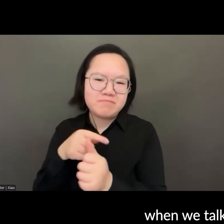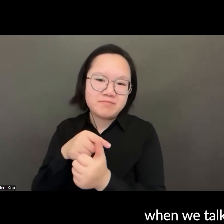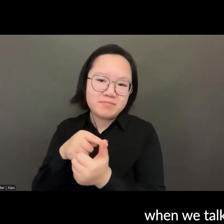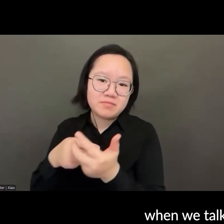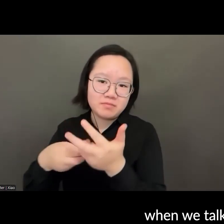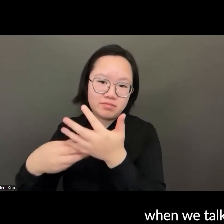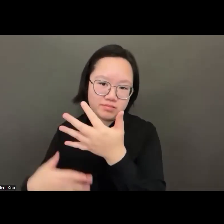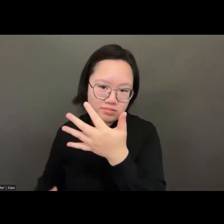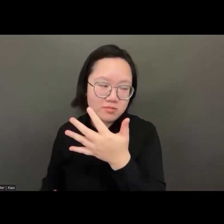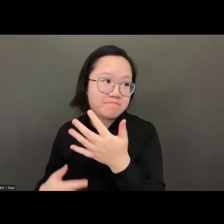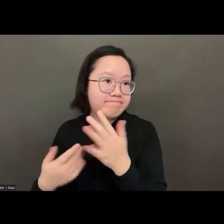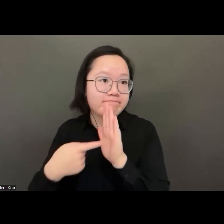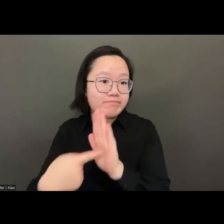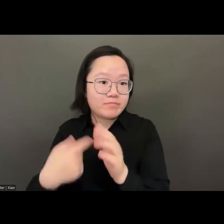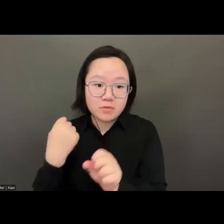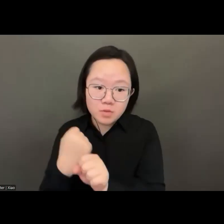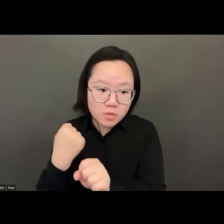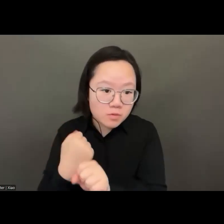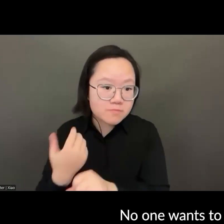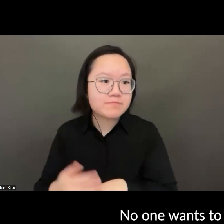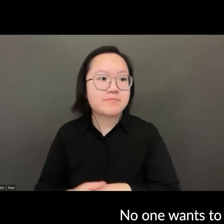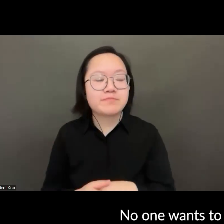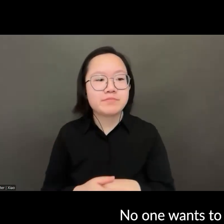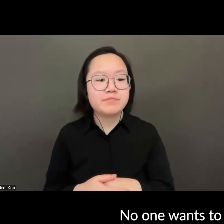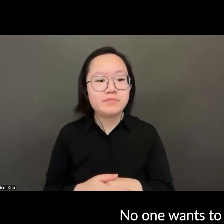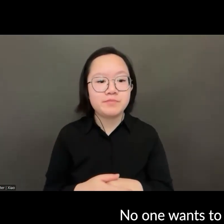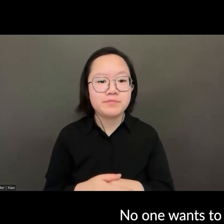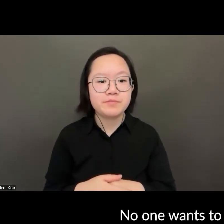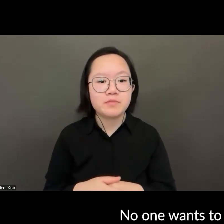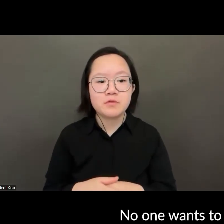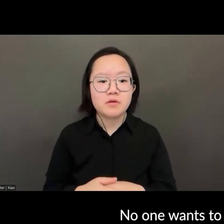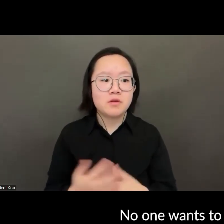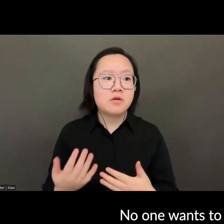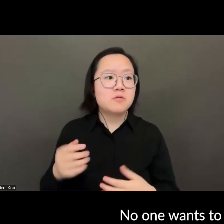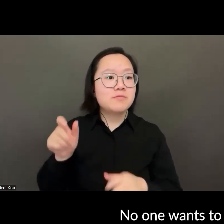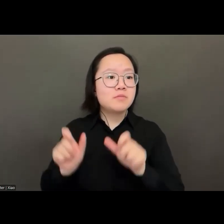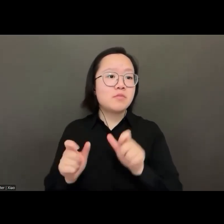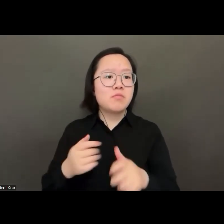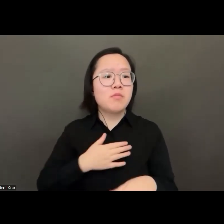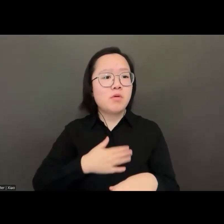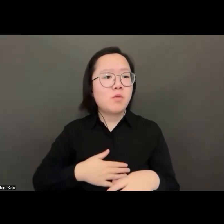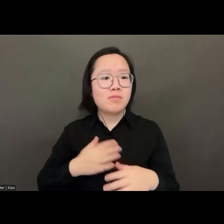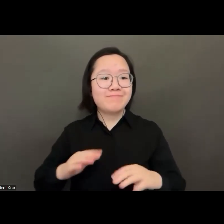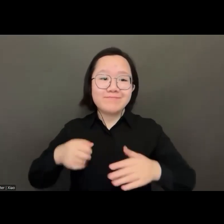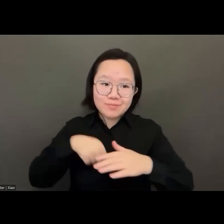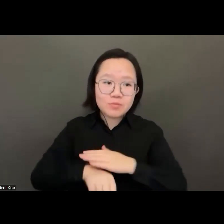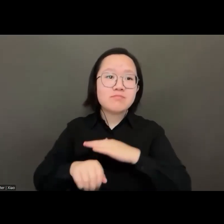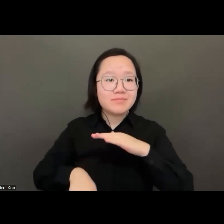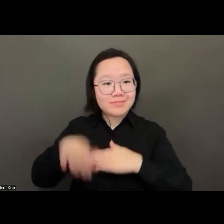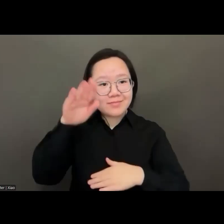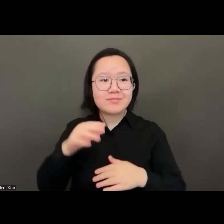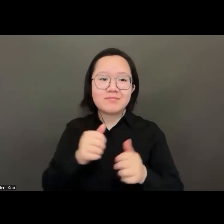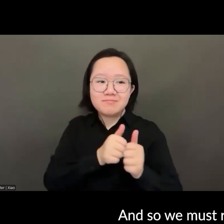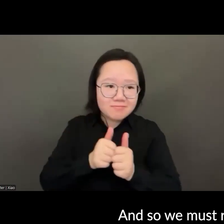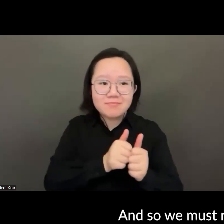single person would want to be financially independent. No one wants to be totally dependent on others, not even people with complex